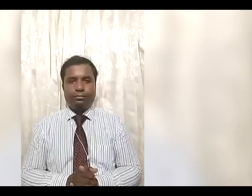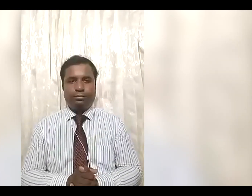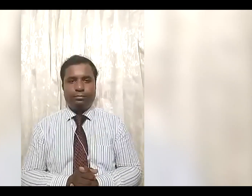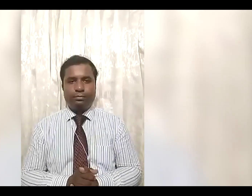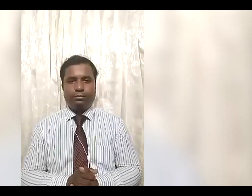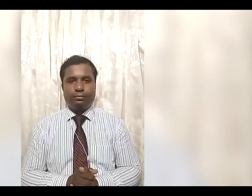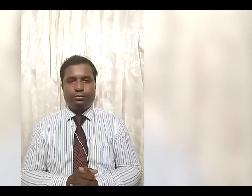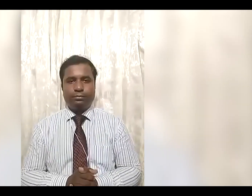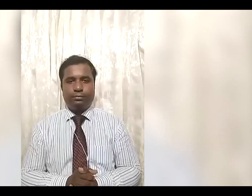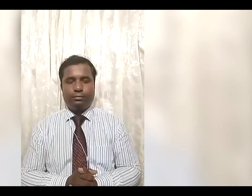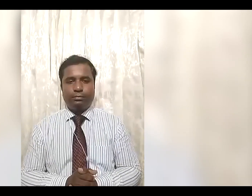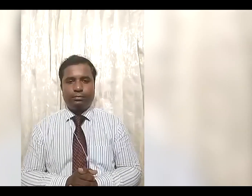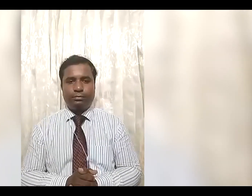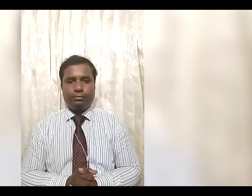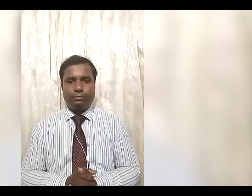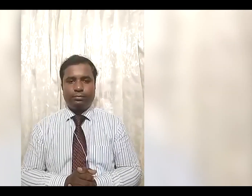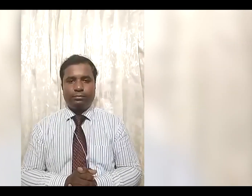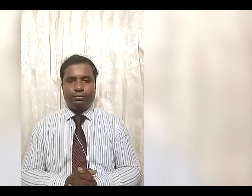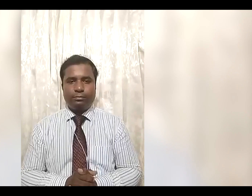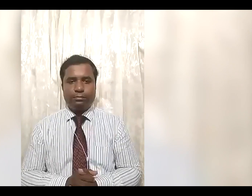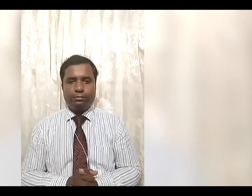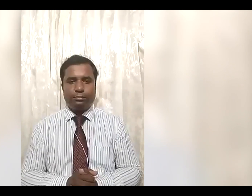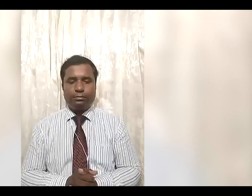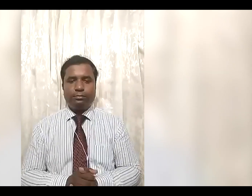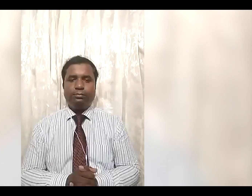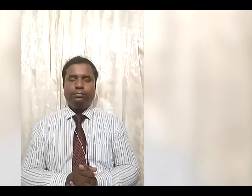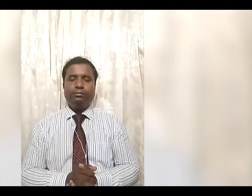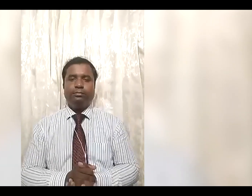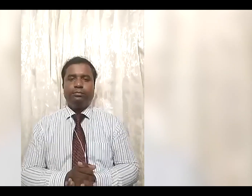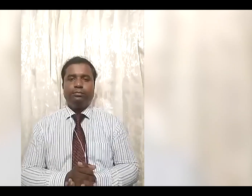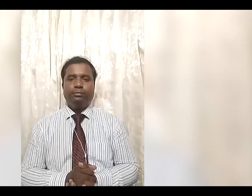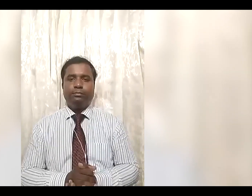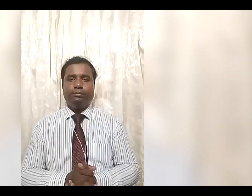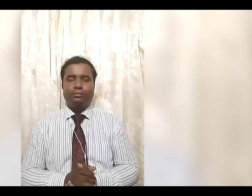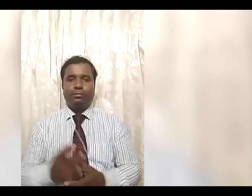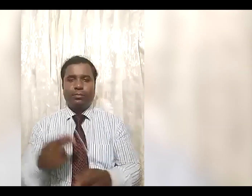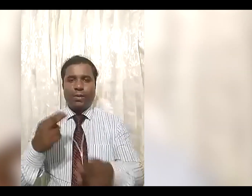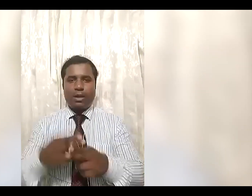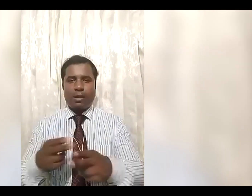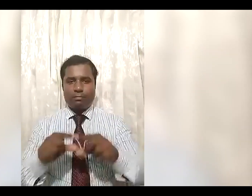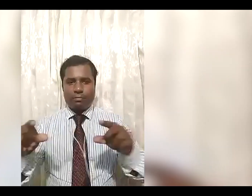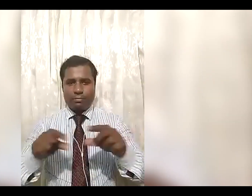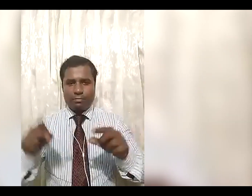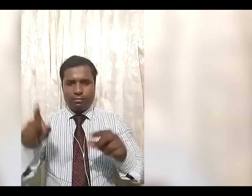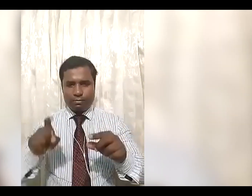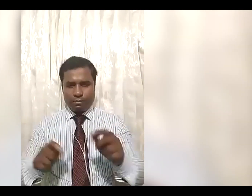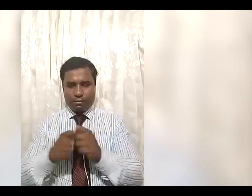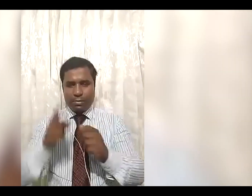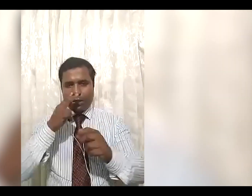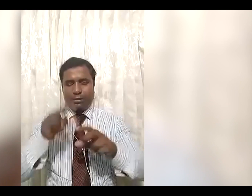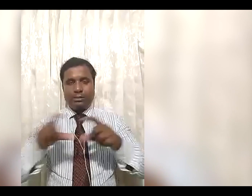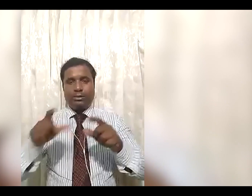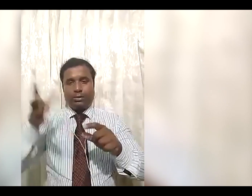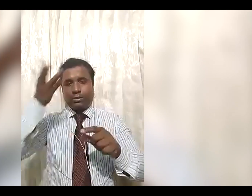let me see if I can find the ADA website. I'm sure has them all detailed, and I can pop that in the chat.